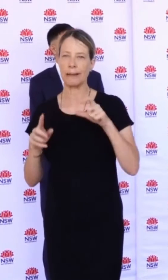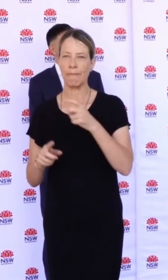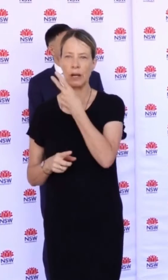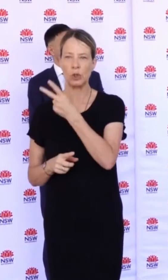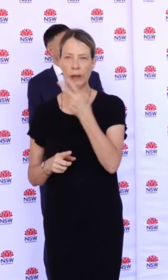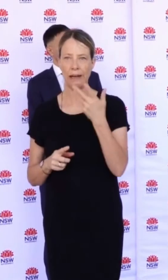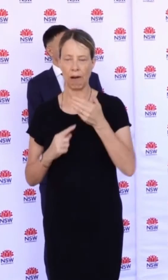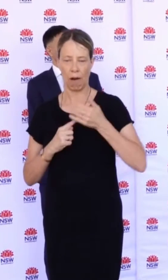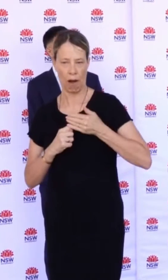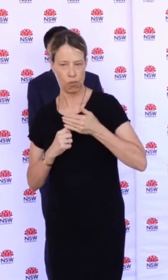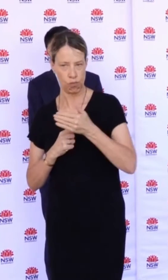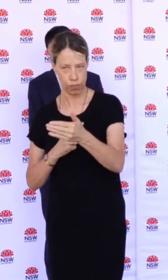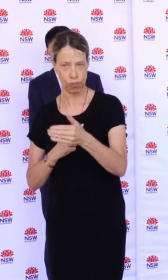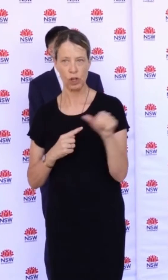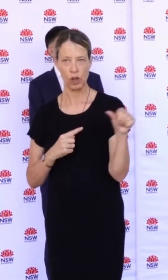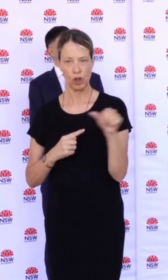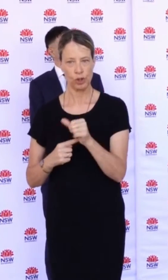tested.